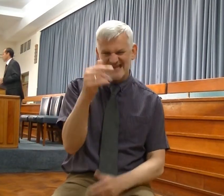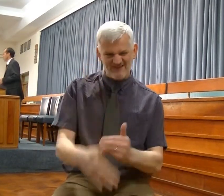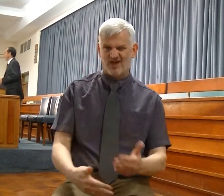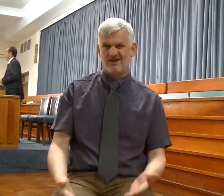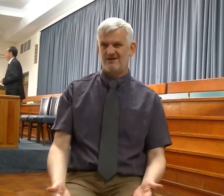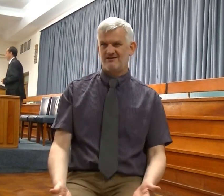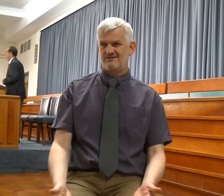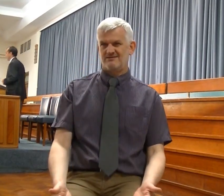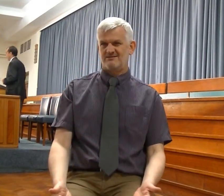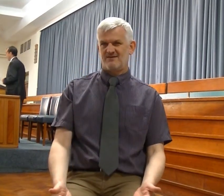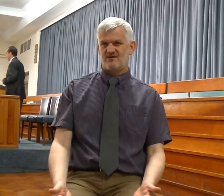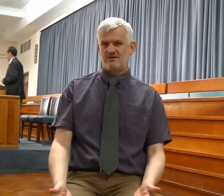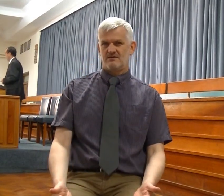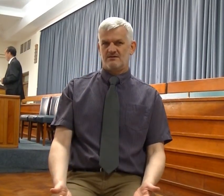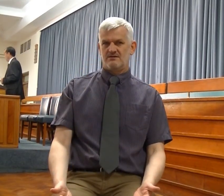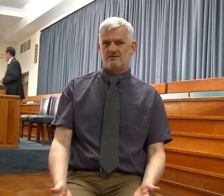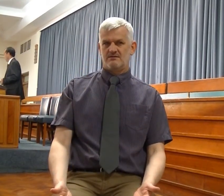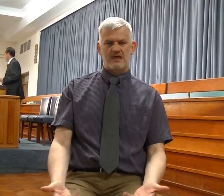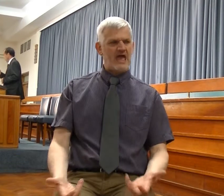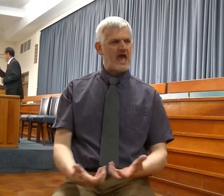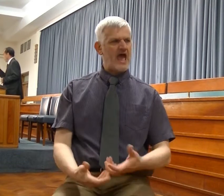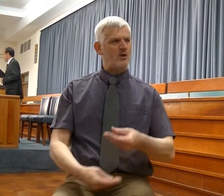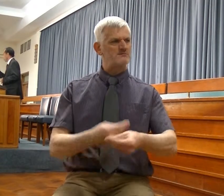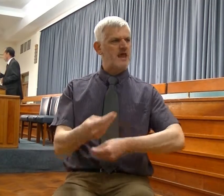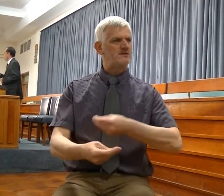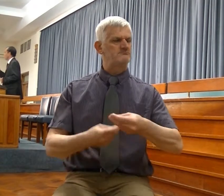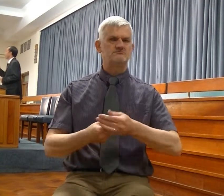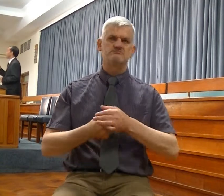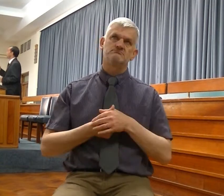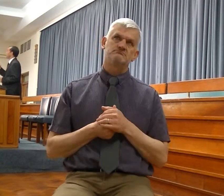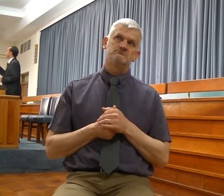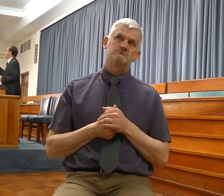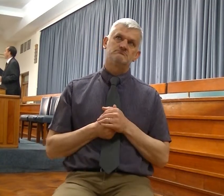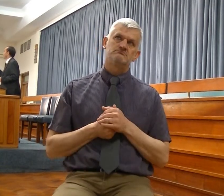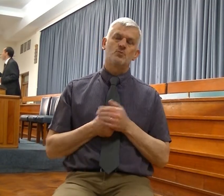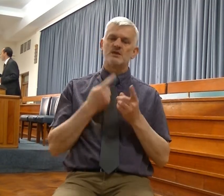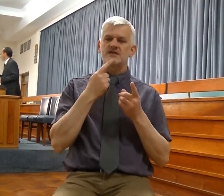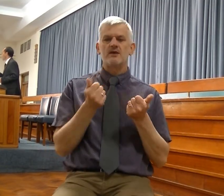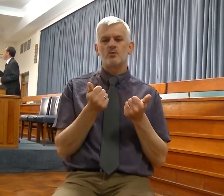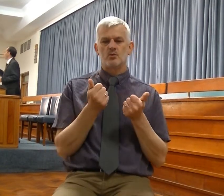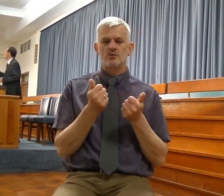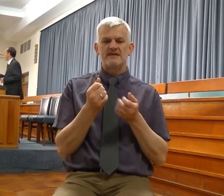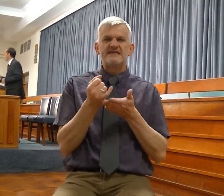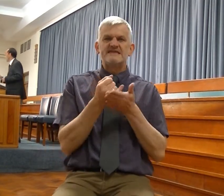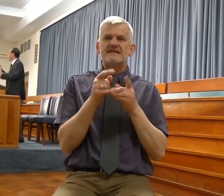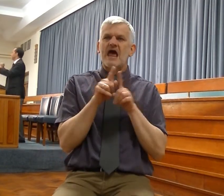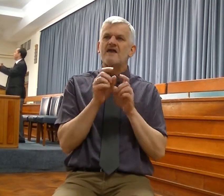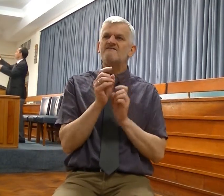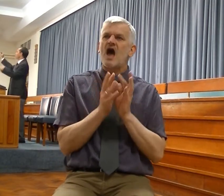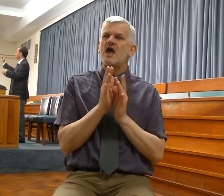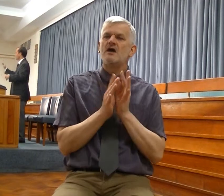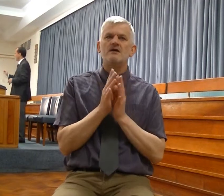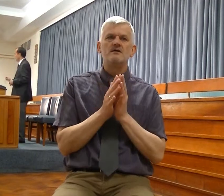We have an illustration to describe how sin is never small. We say sin is like fire, it's never